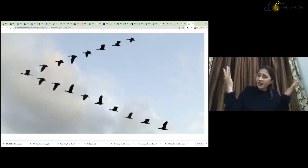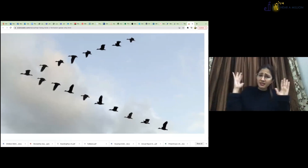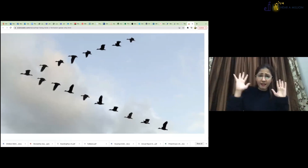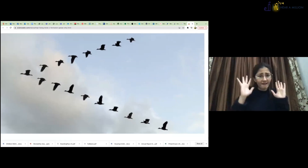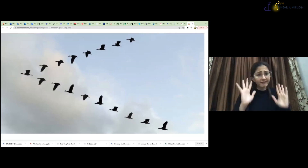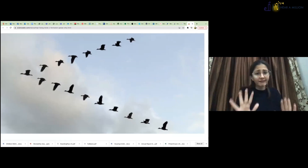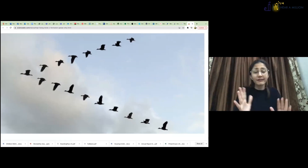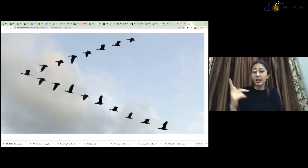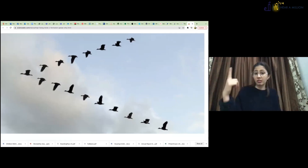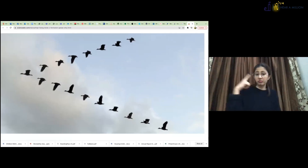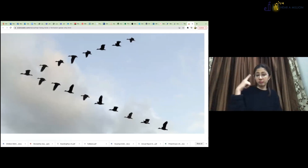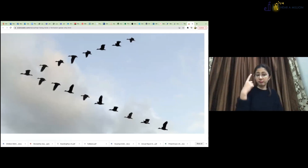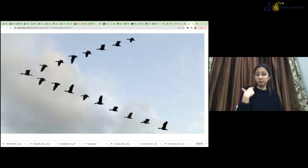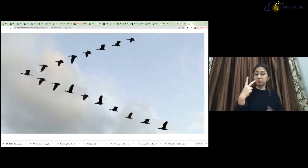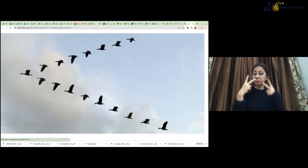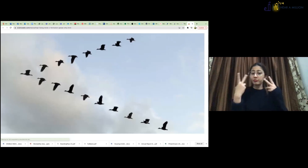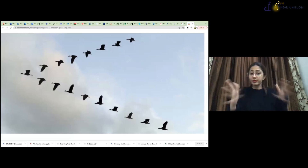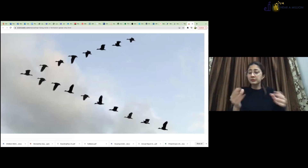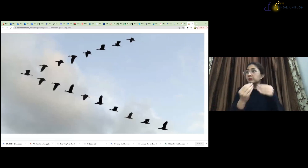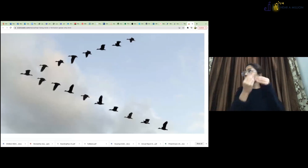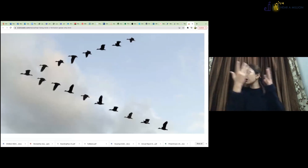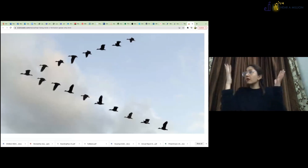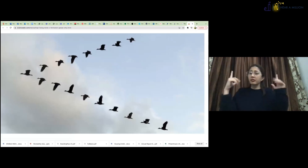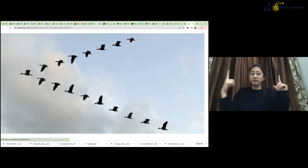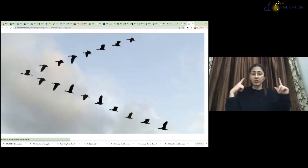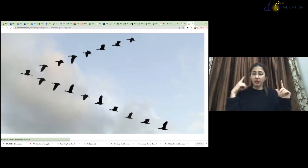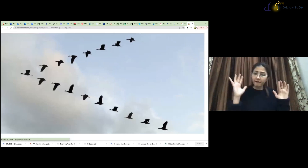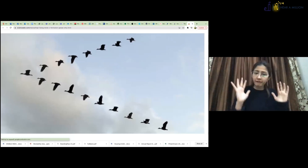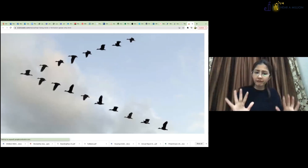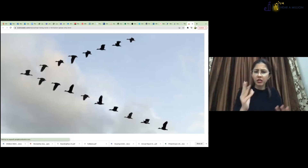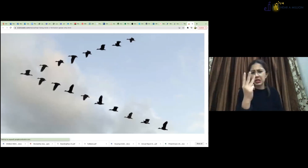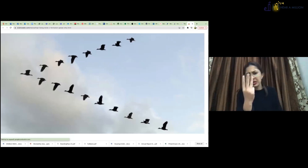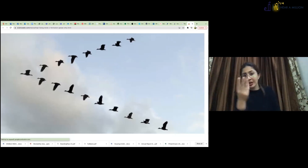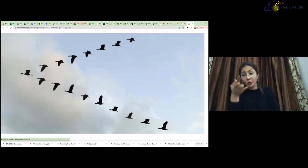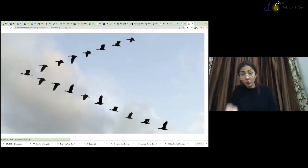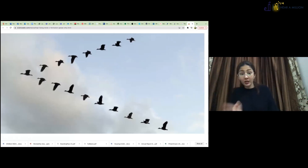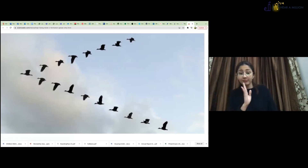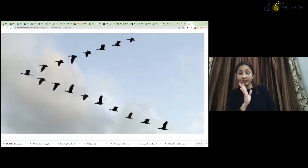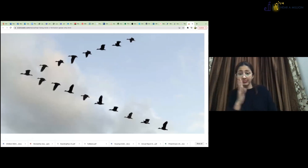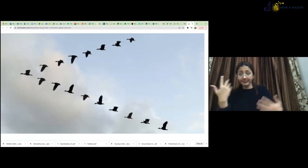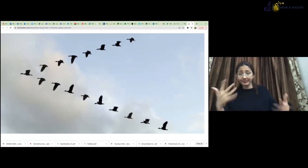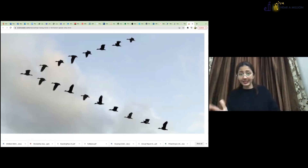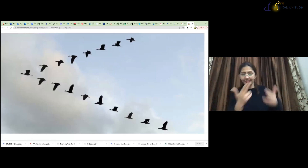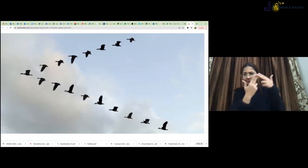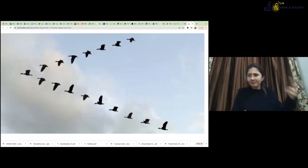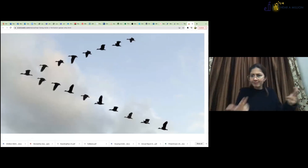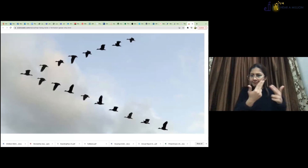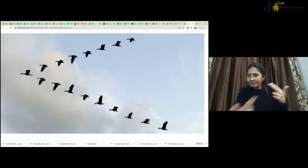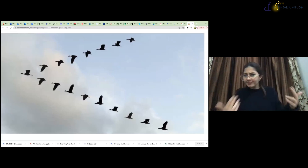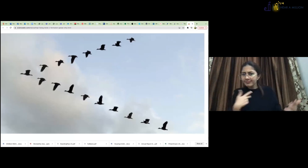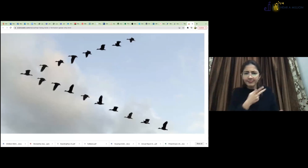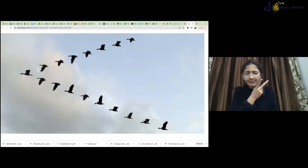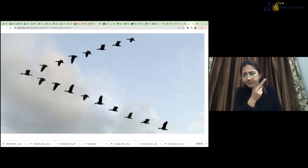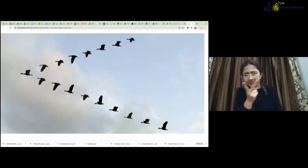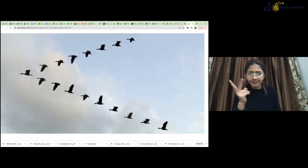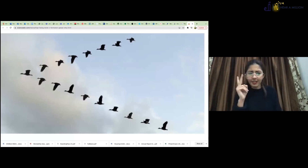many leaders basically today about 4 leaders spoke, and we saw that some